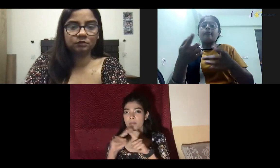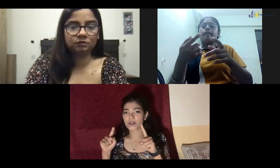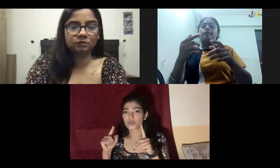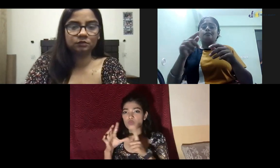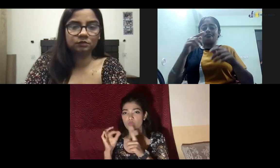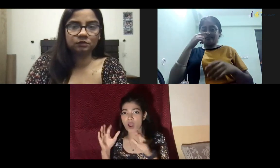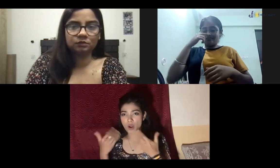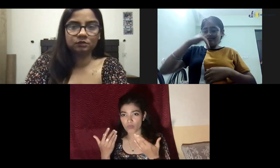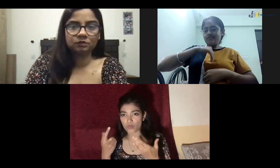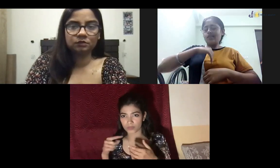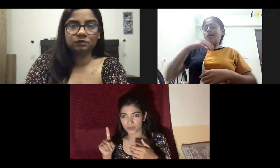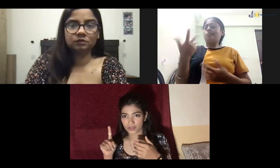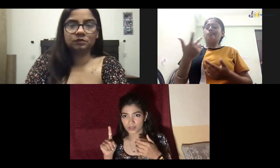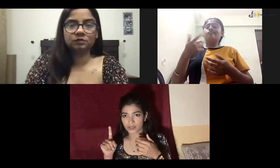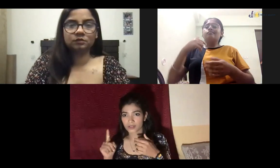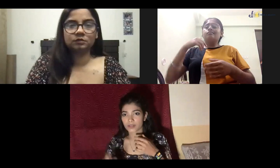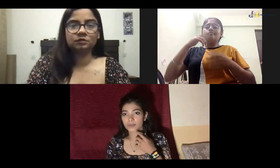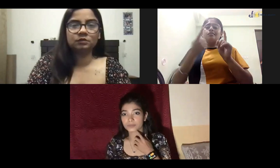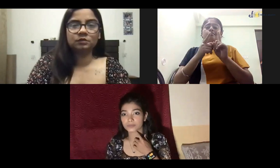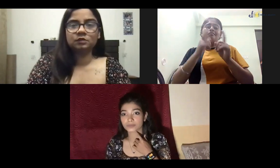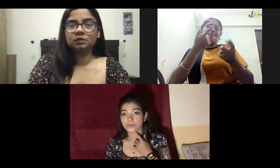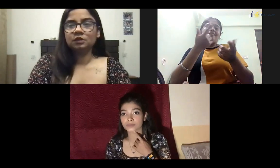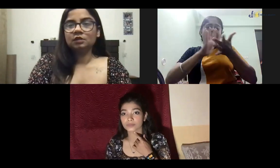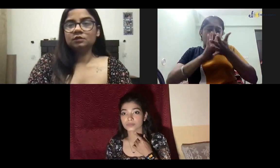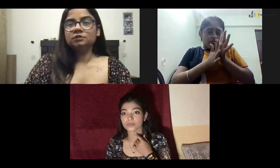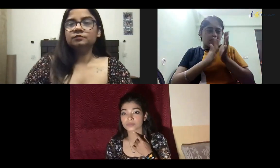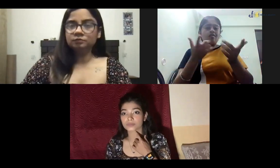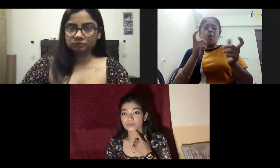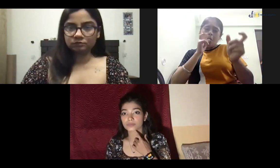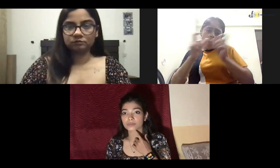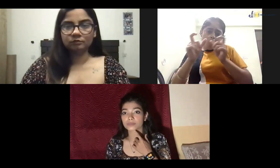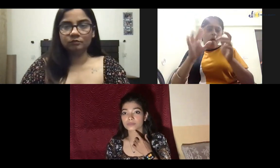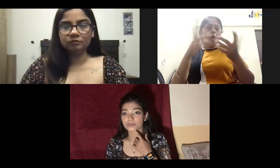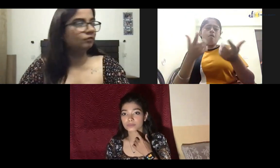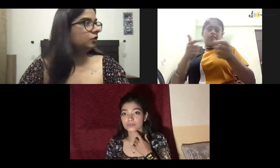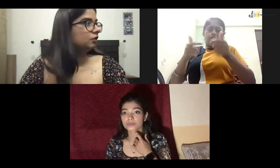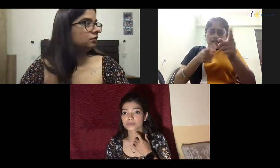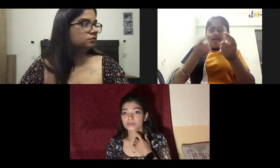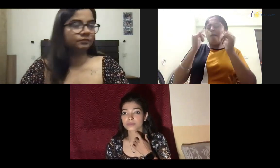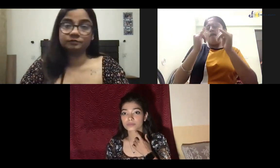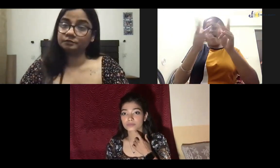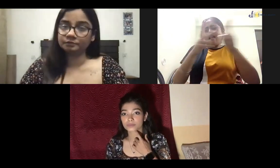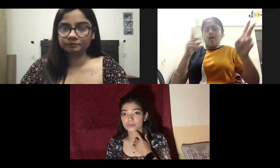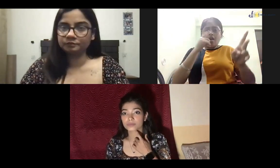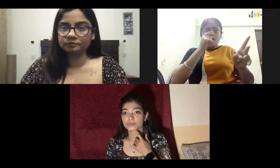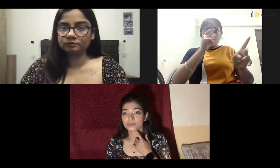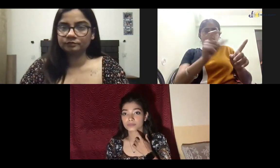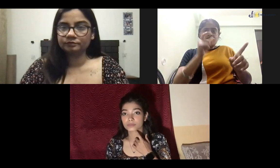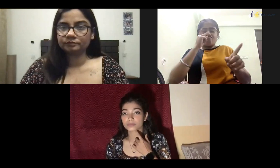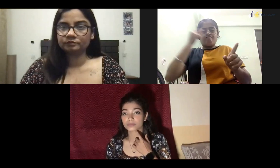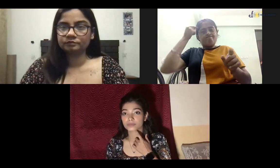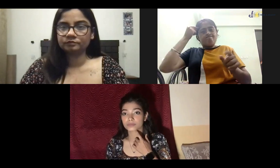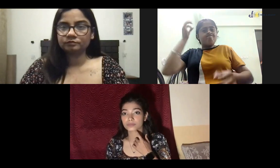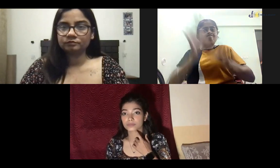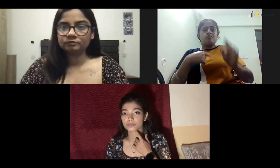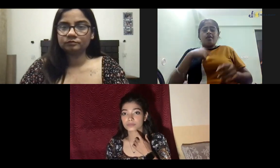what's your point? Your point is related to independent? No, it's related to rape, comments,